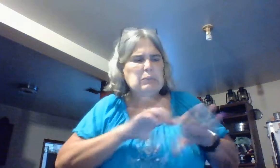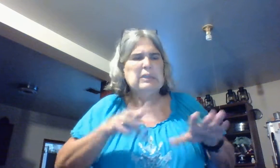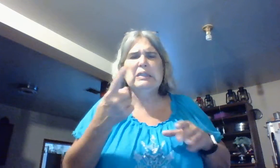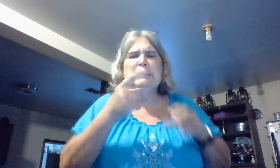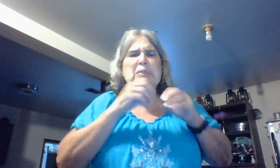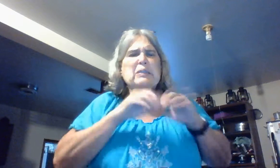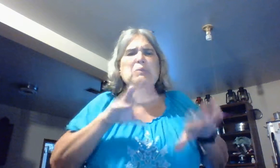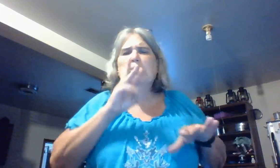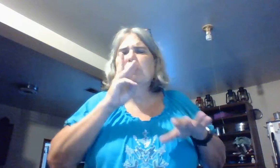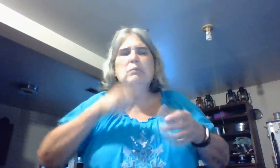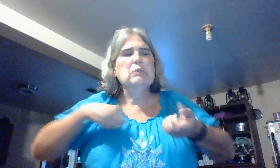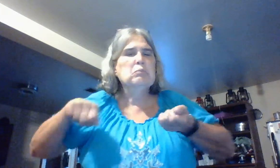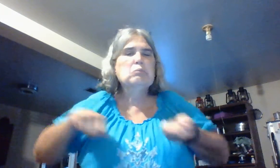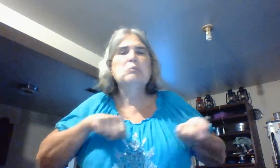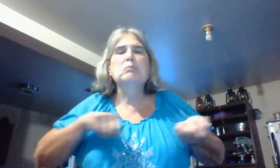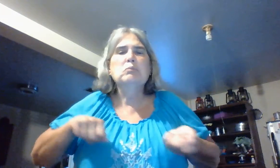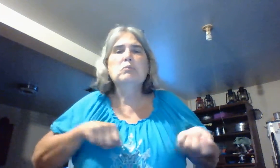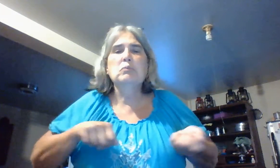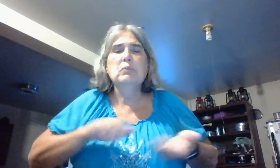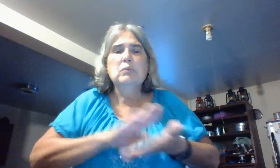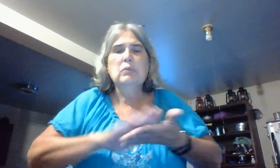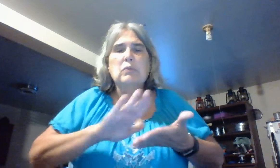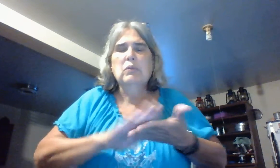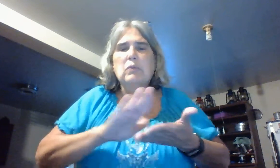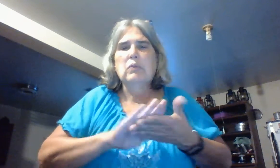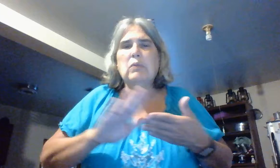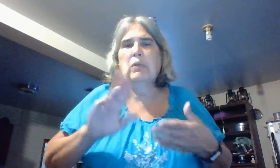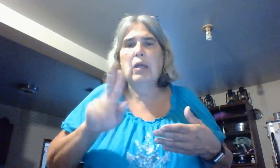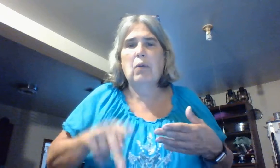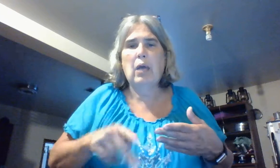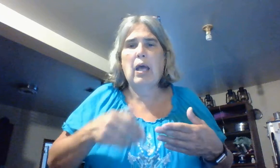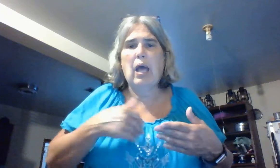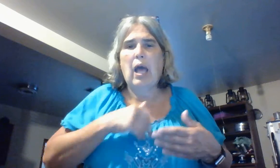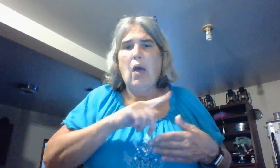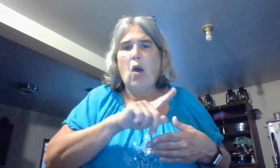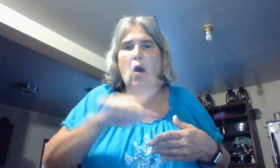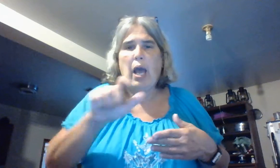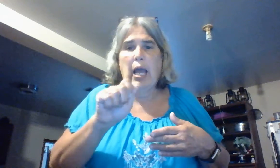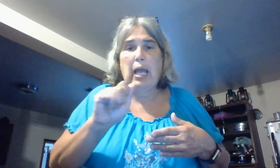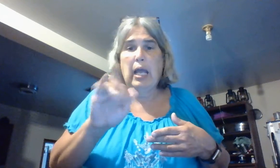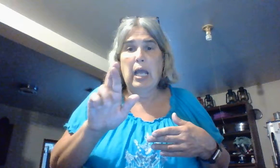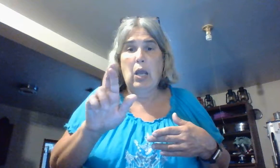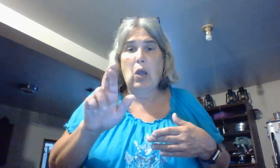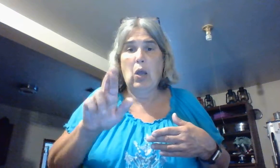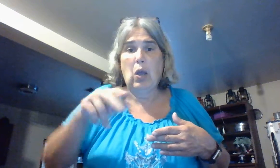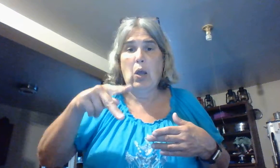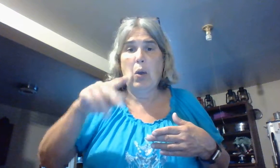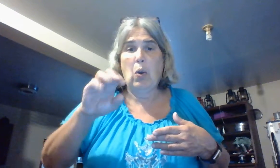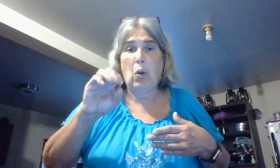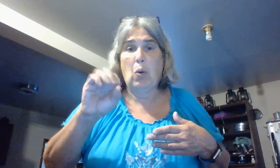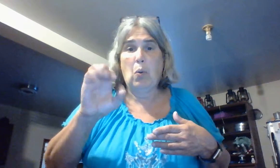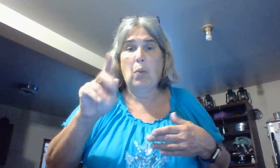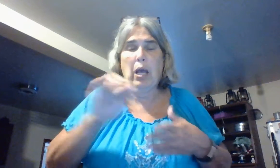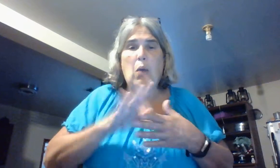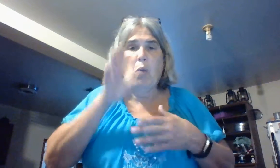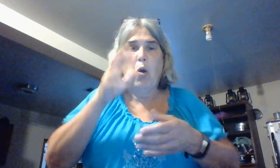pick anything else up. It's got all these nice little air pockets in here that trap the moisture or the water.